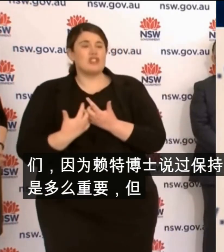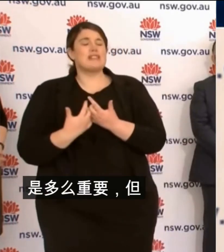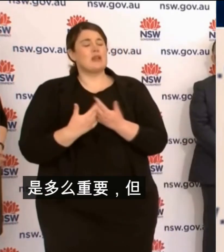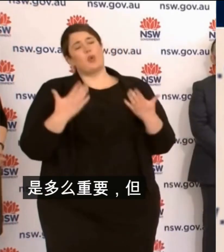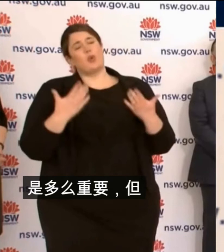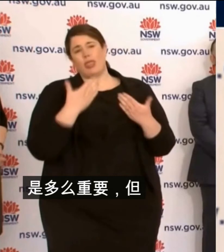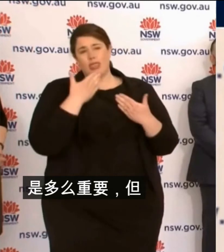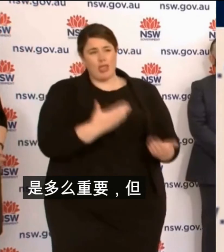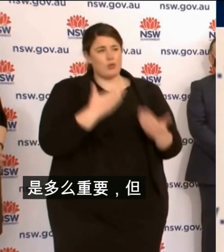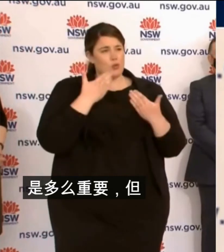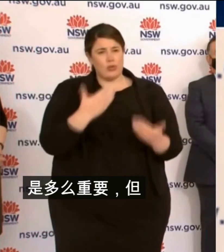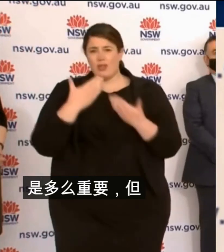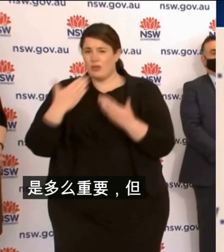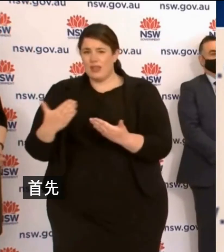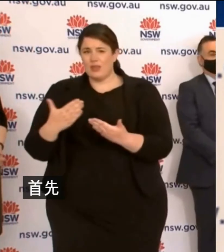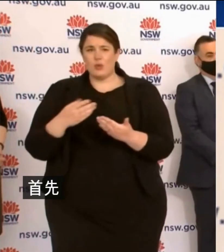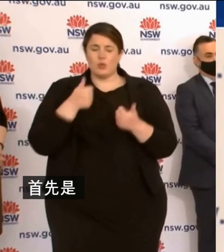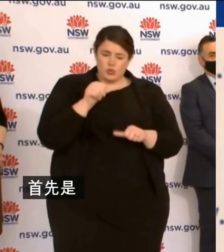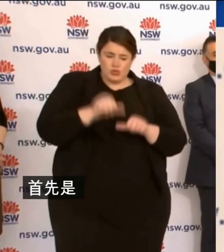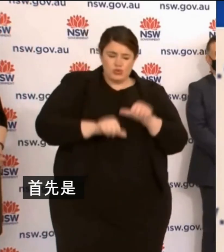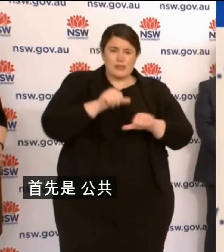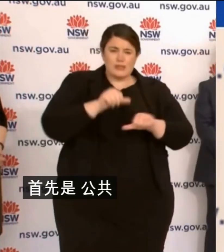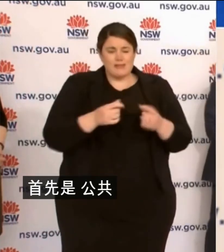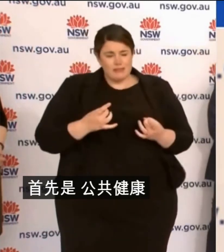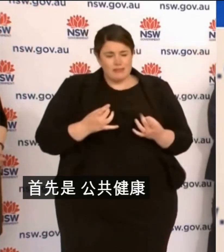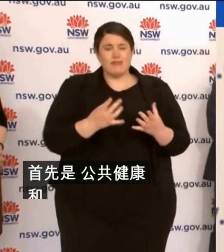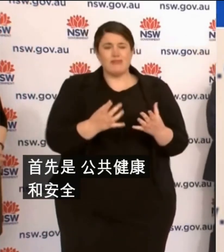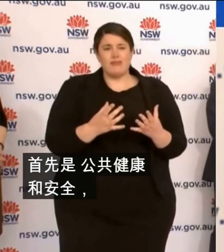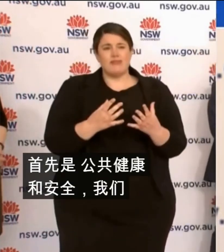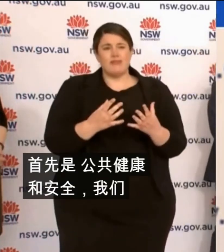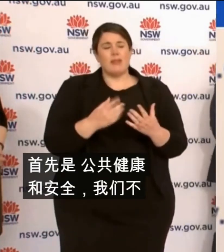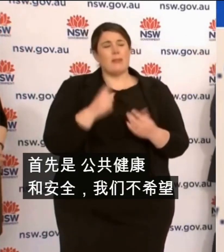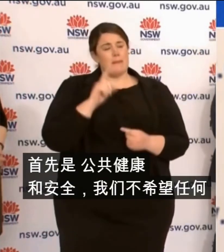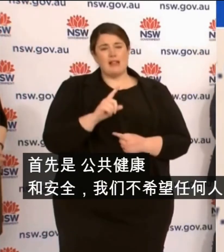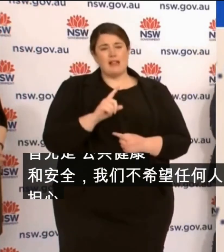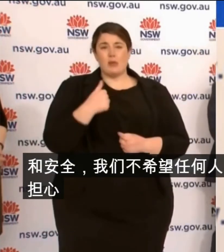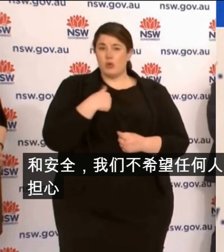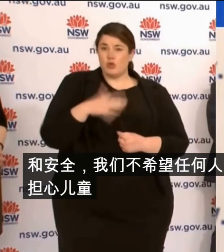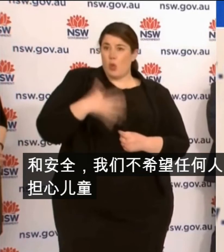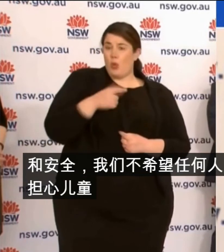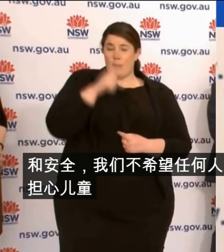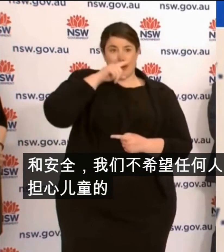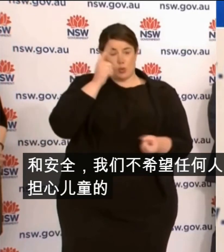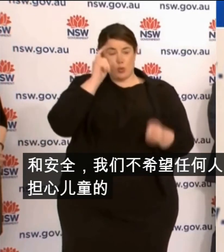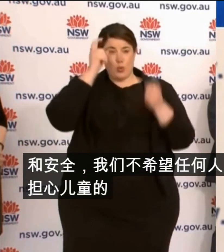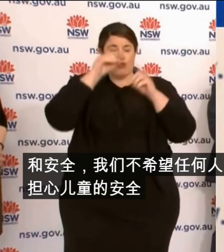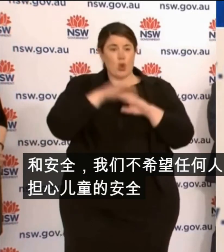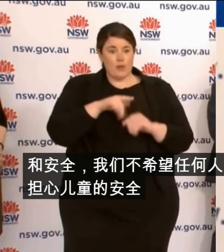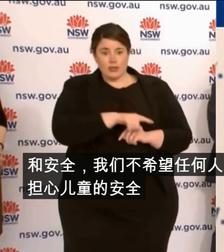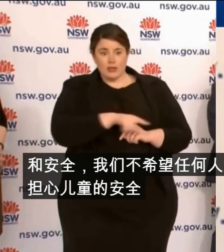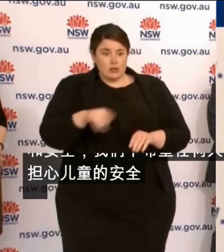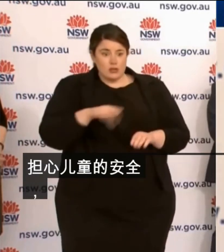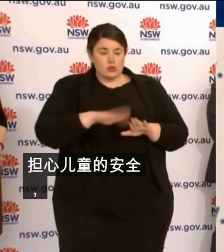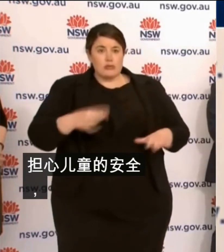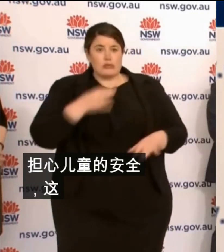is for routine to be maintained, but first and foremost, it's public health and safety. We don't want anyone to be concerned about the safety of